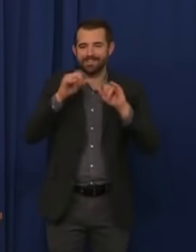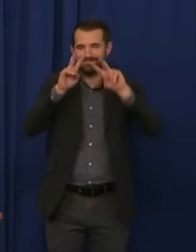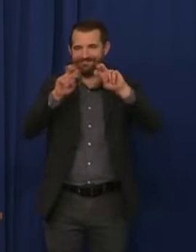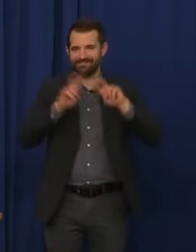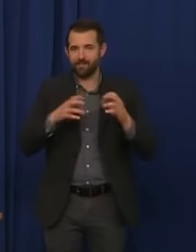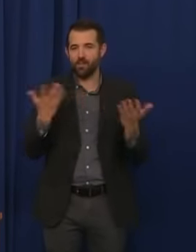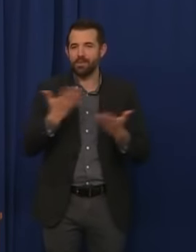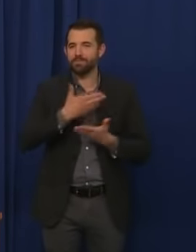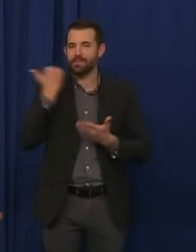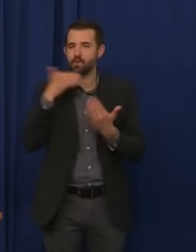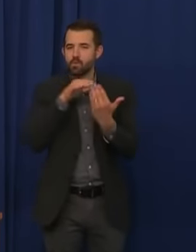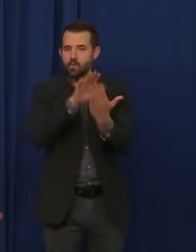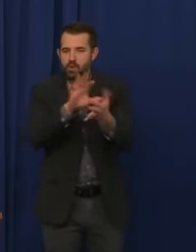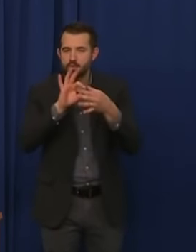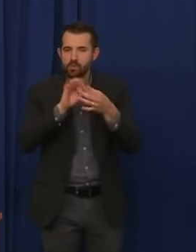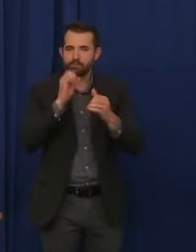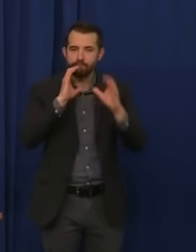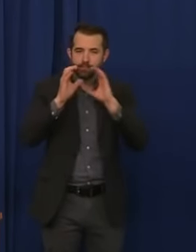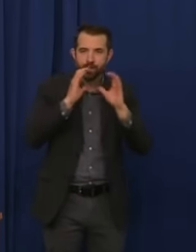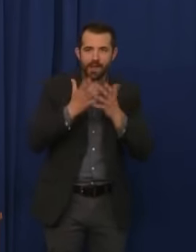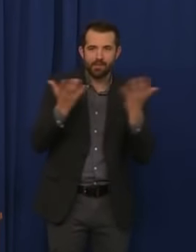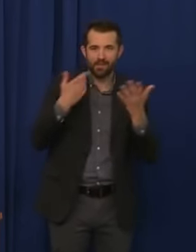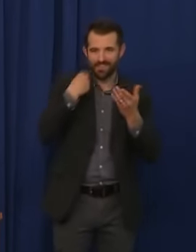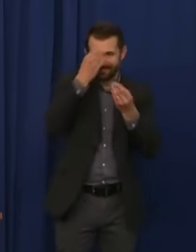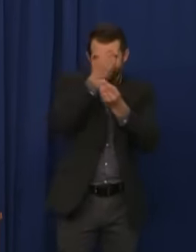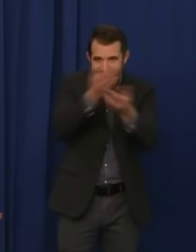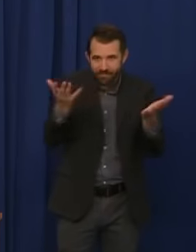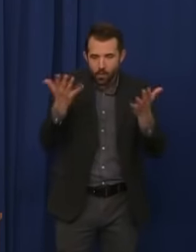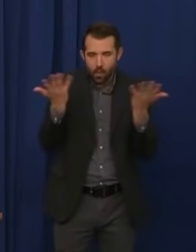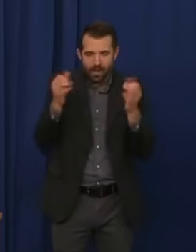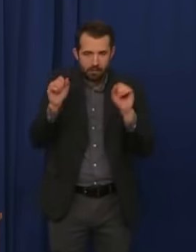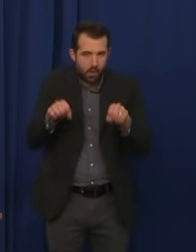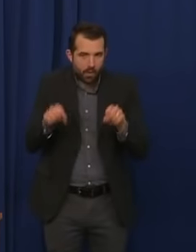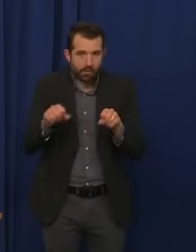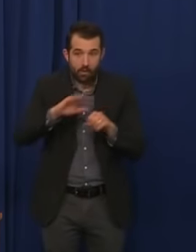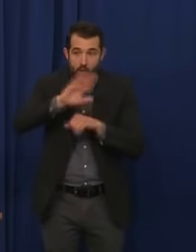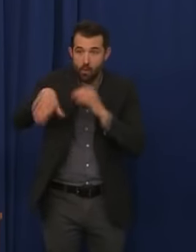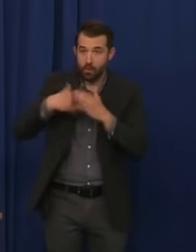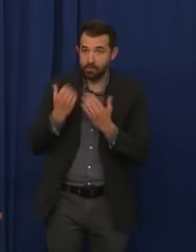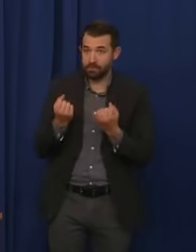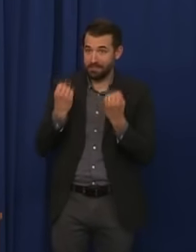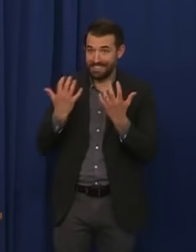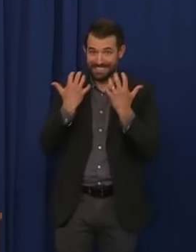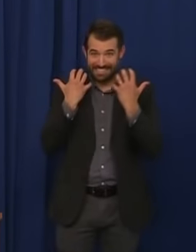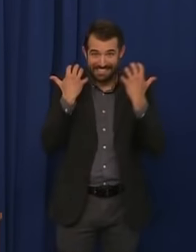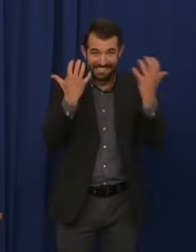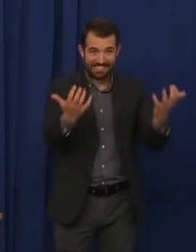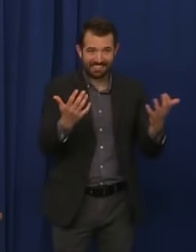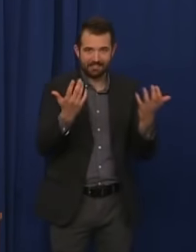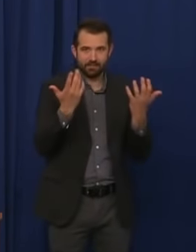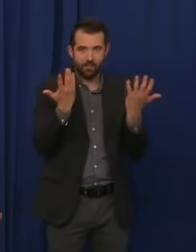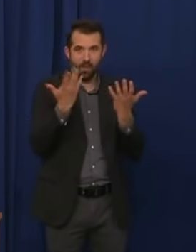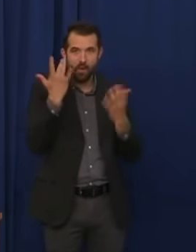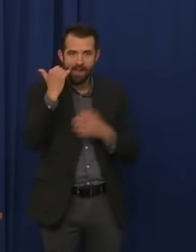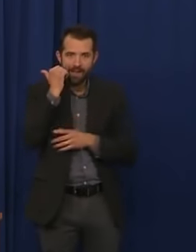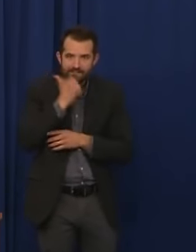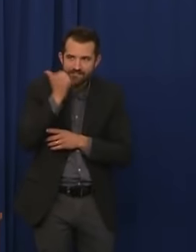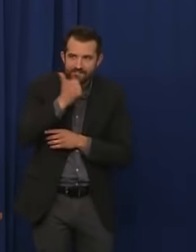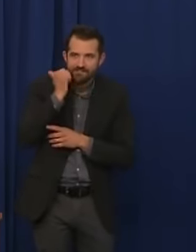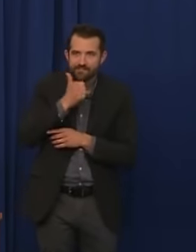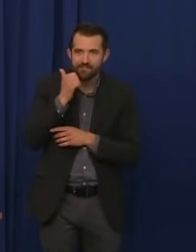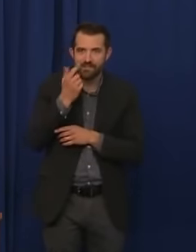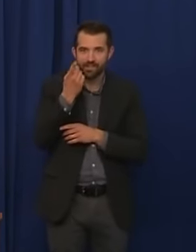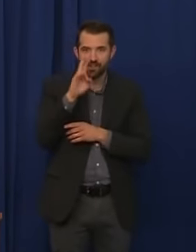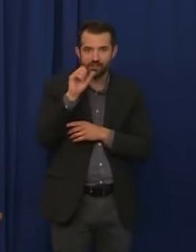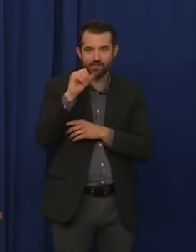as possible to as wide an audience as possible. It's why we have daily briefings with Dr. Shaw. It's